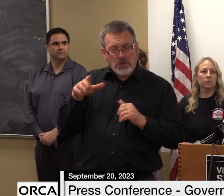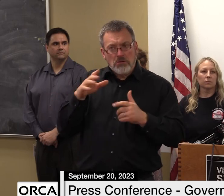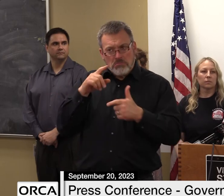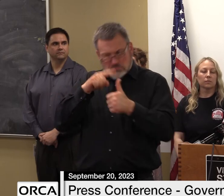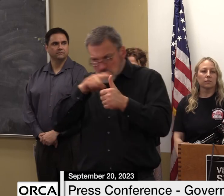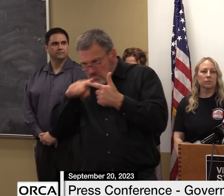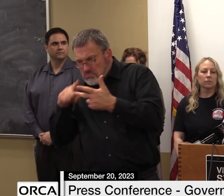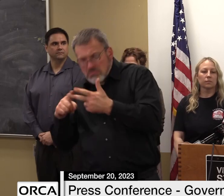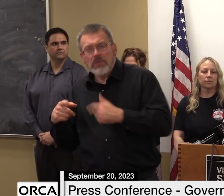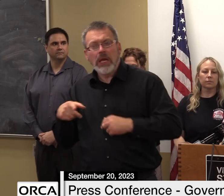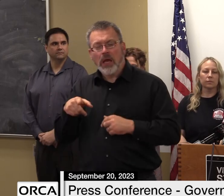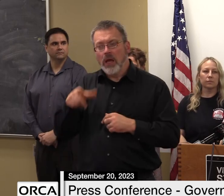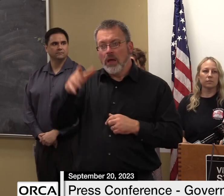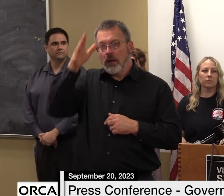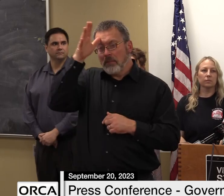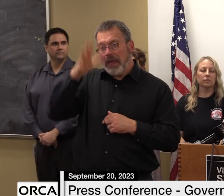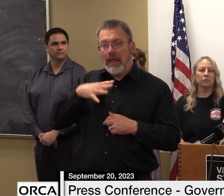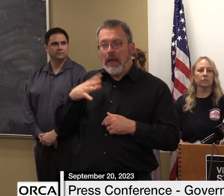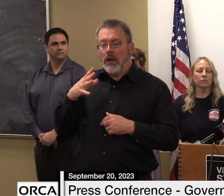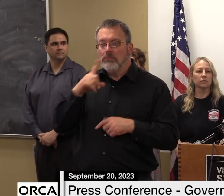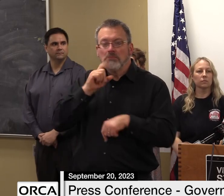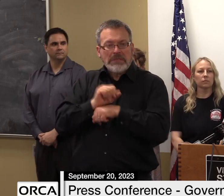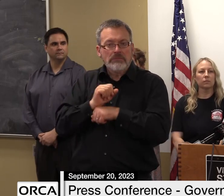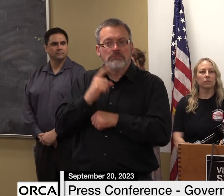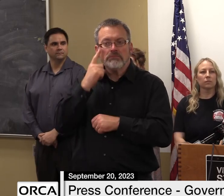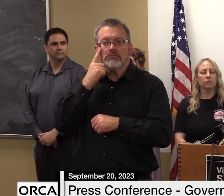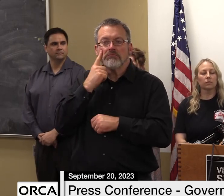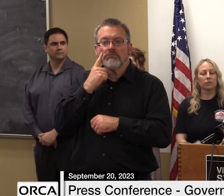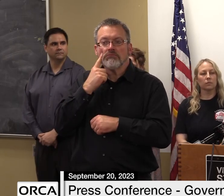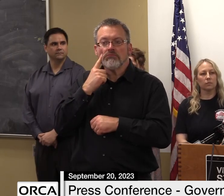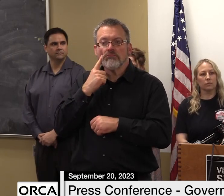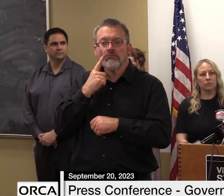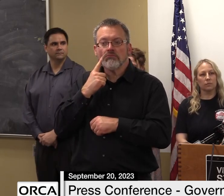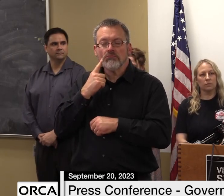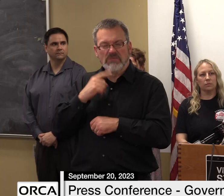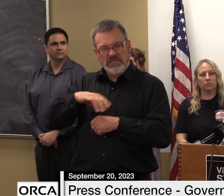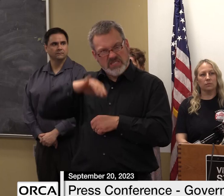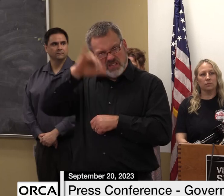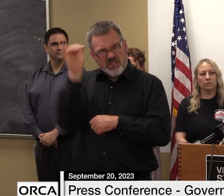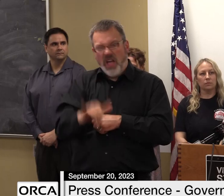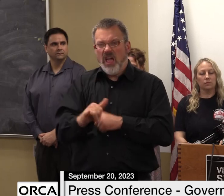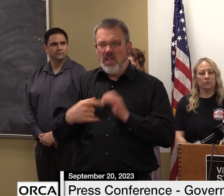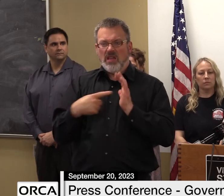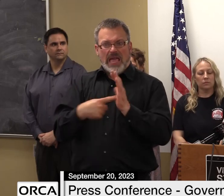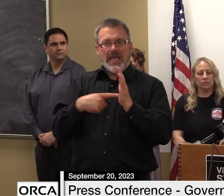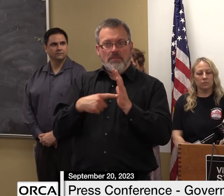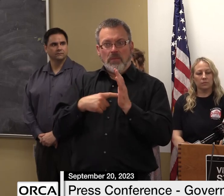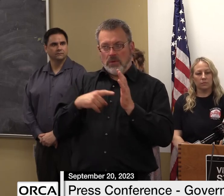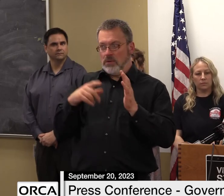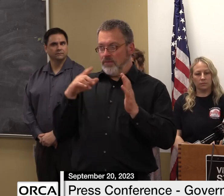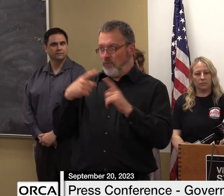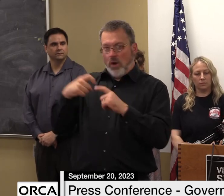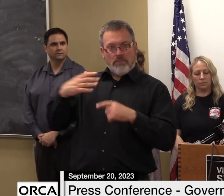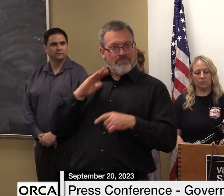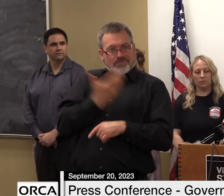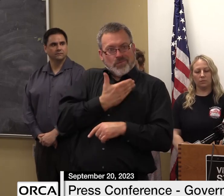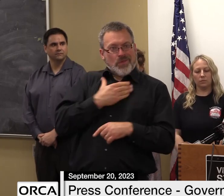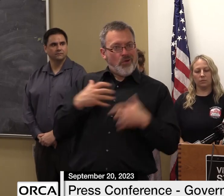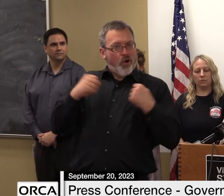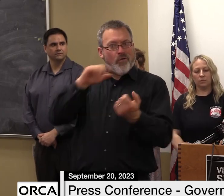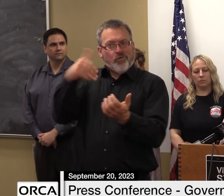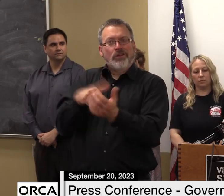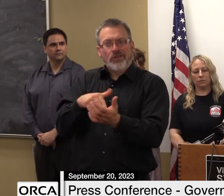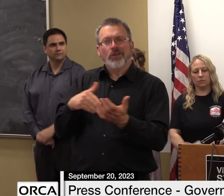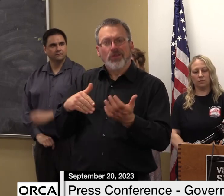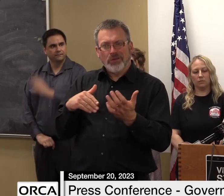that he was being awarded. Okay, it's just one small example of what's going on in our disaster recovery centers as people come in and request